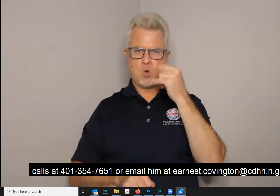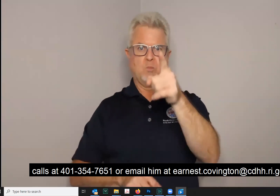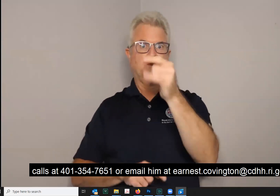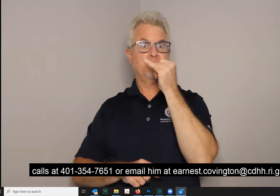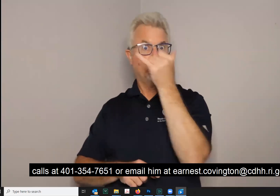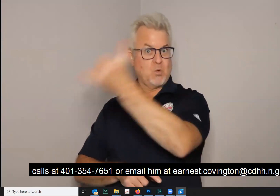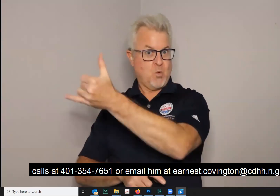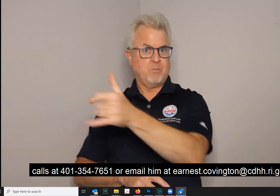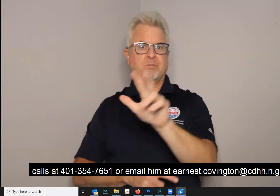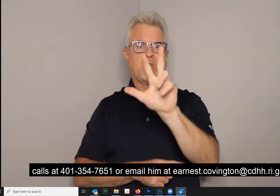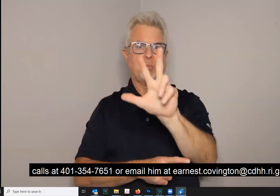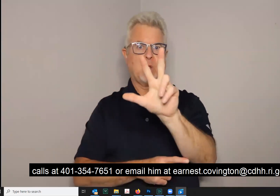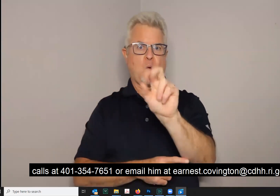calls at